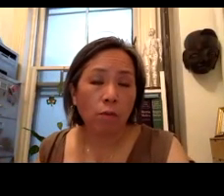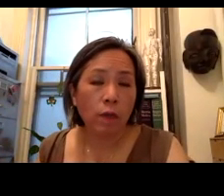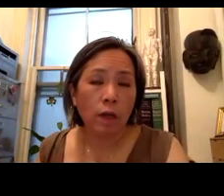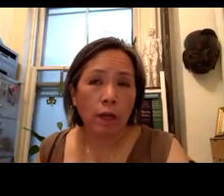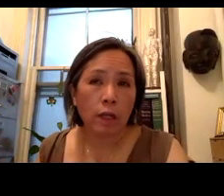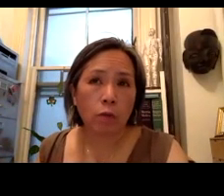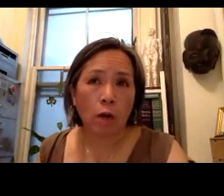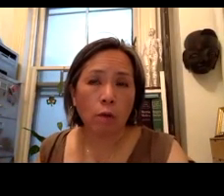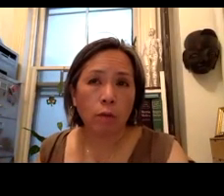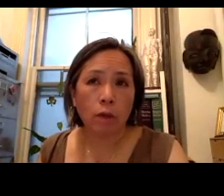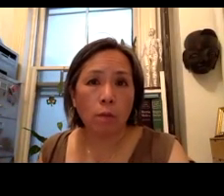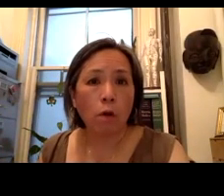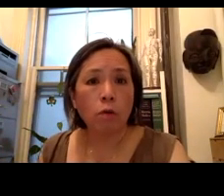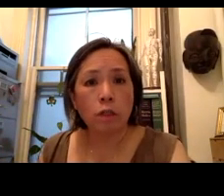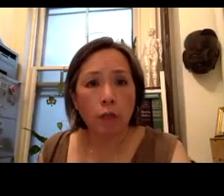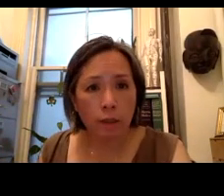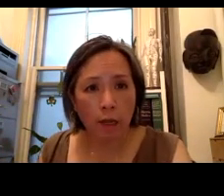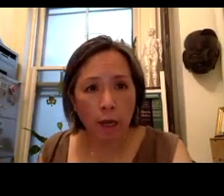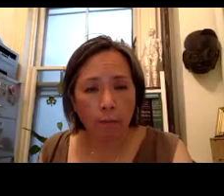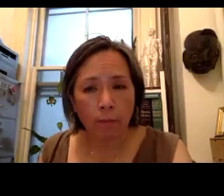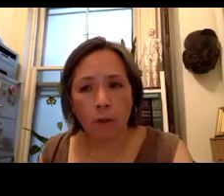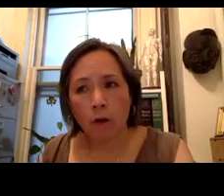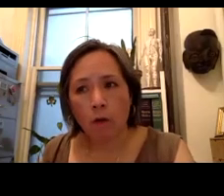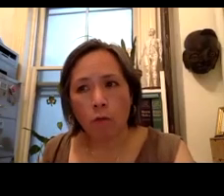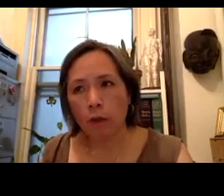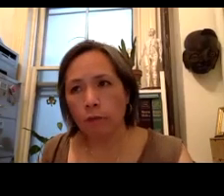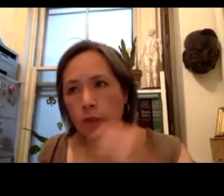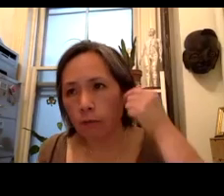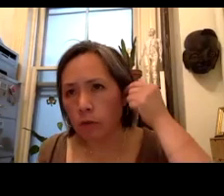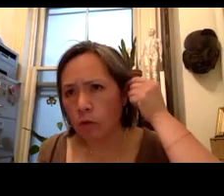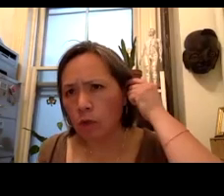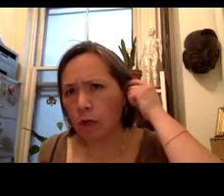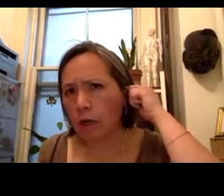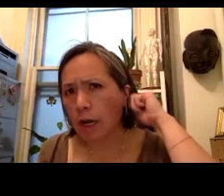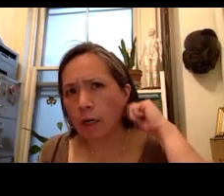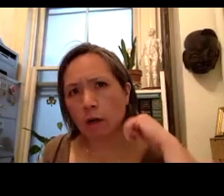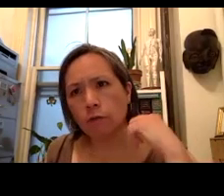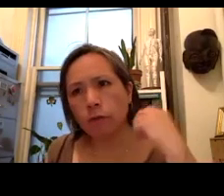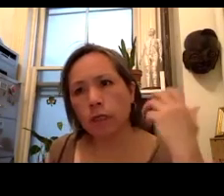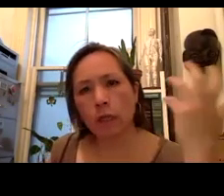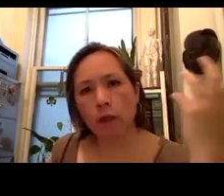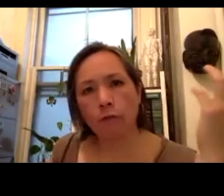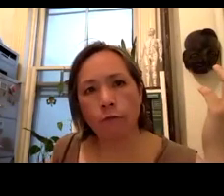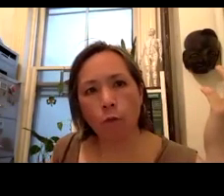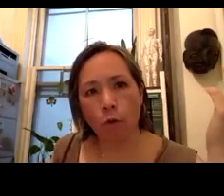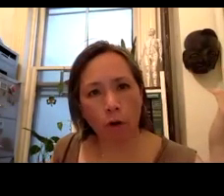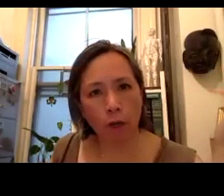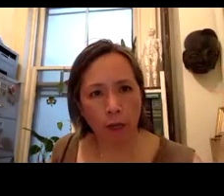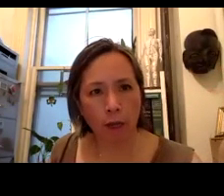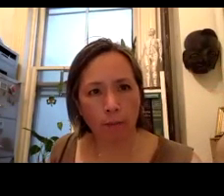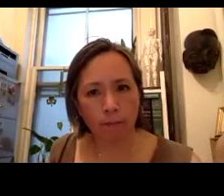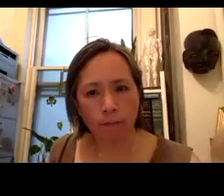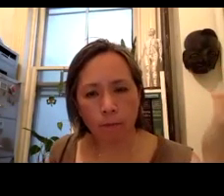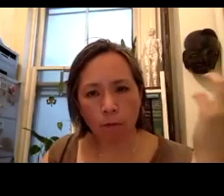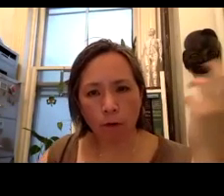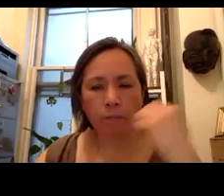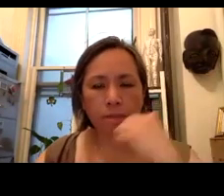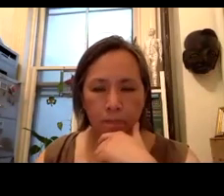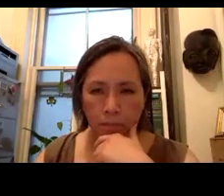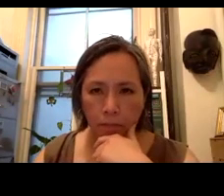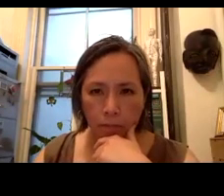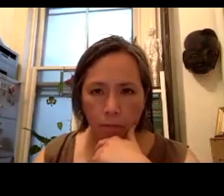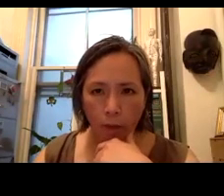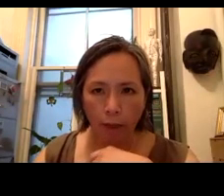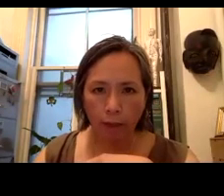like 12 midnight is probably the most yin time relative to the night of, let's say, 4 a.m.,